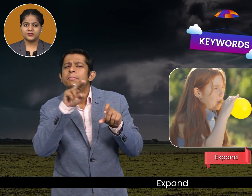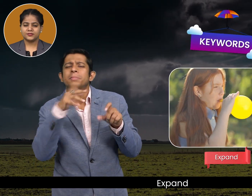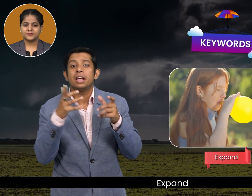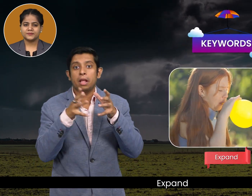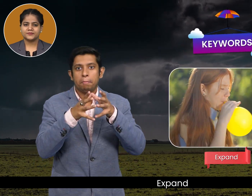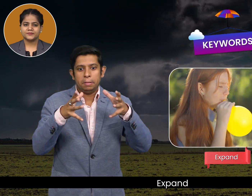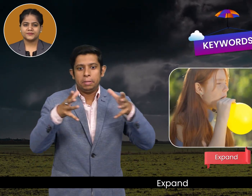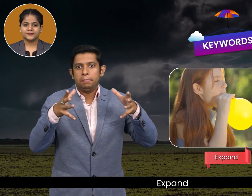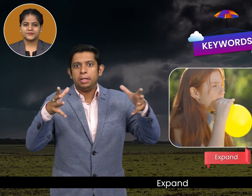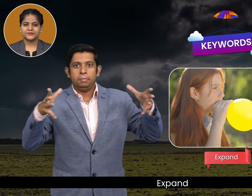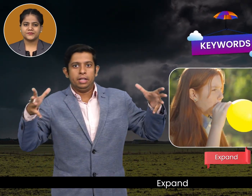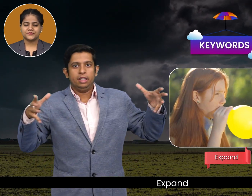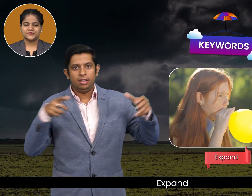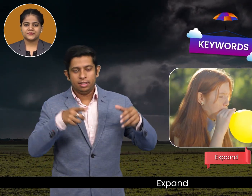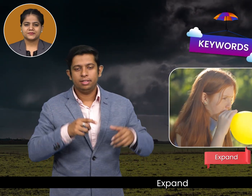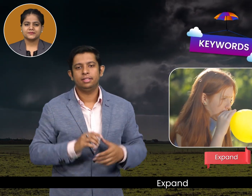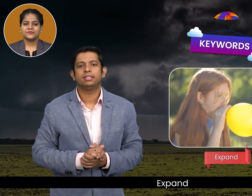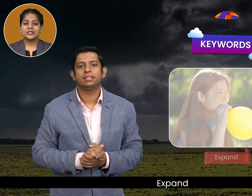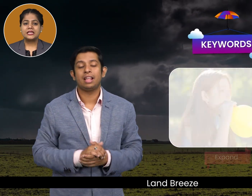expand,